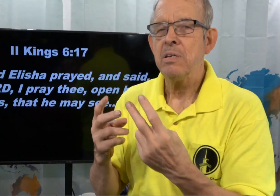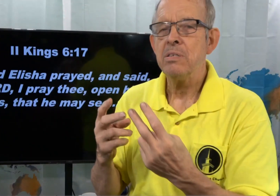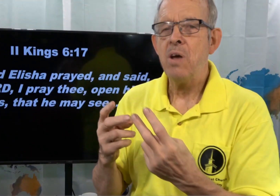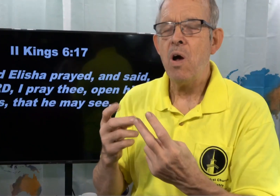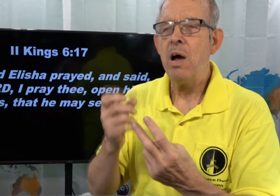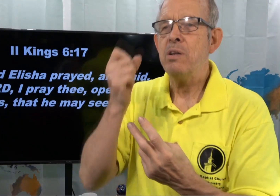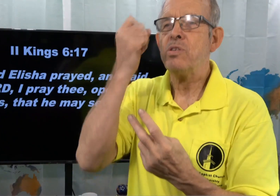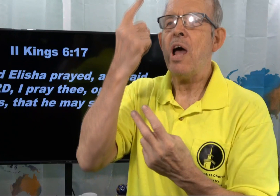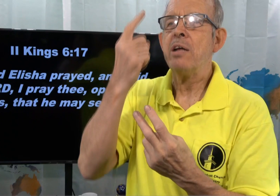You understand